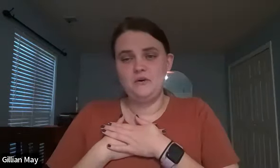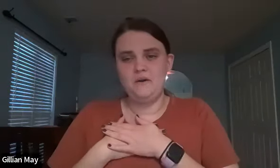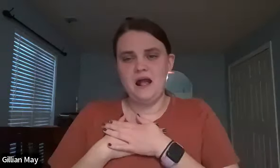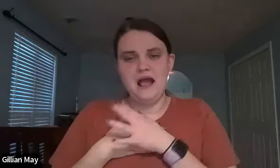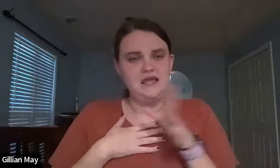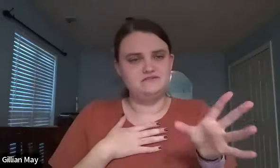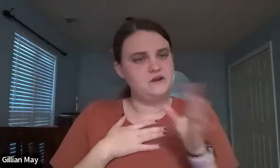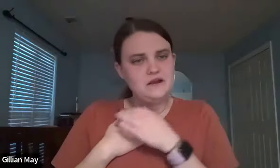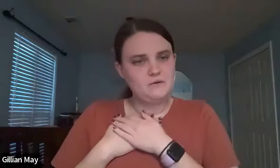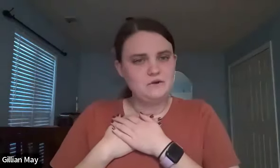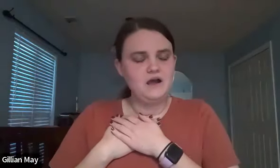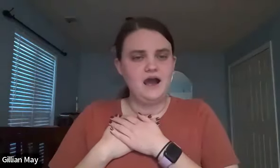so it's very normal.